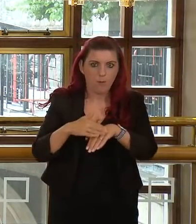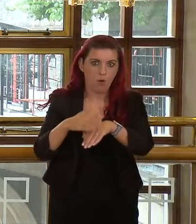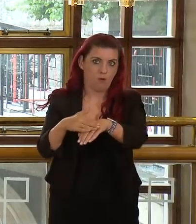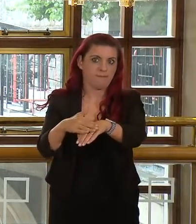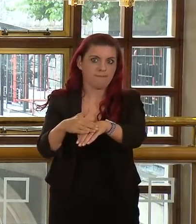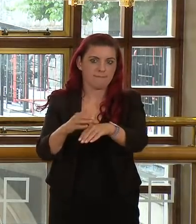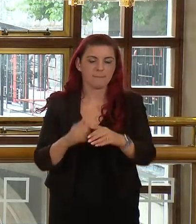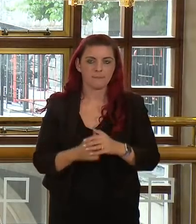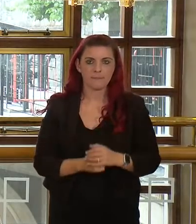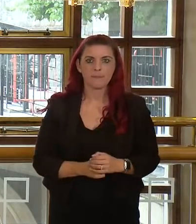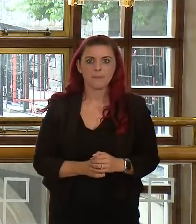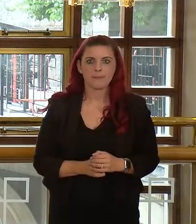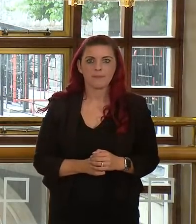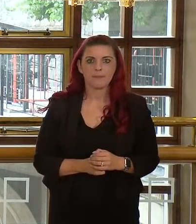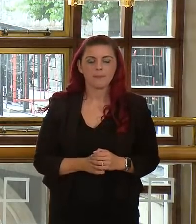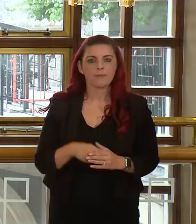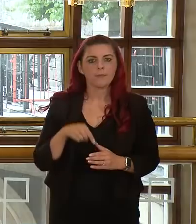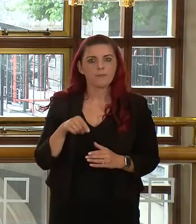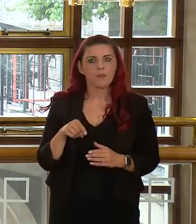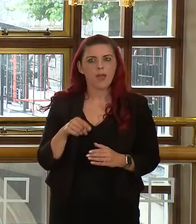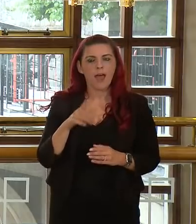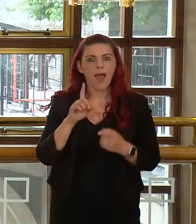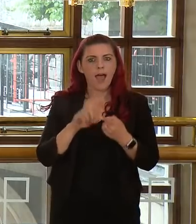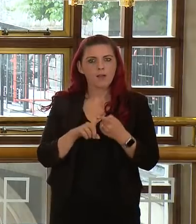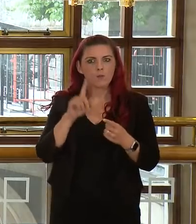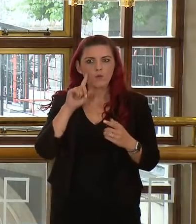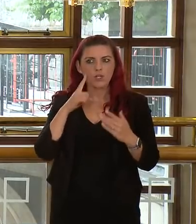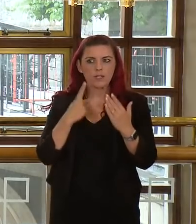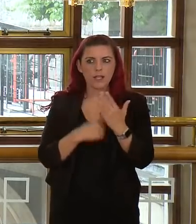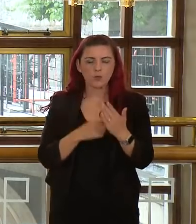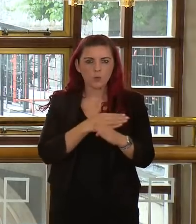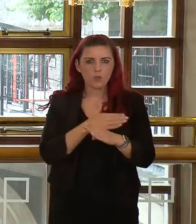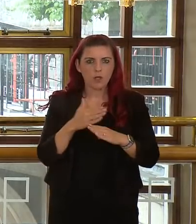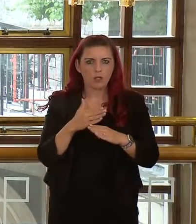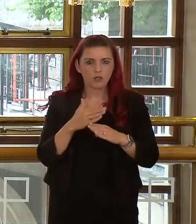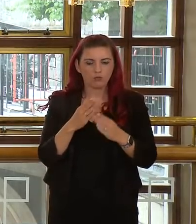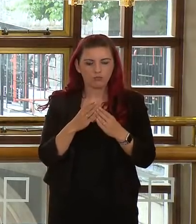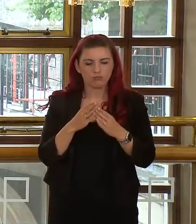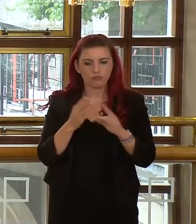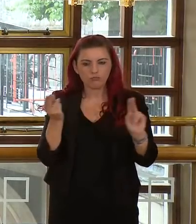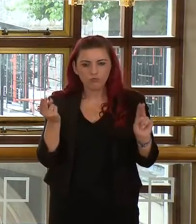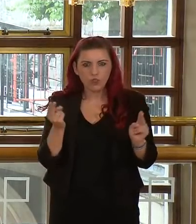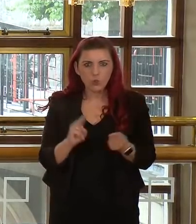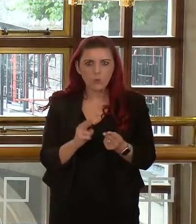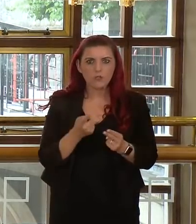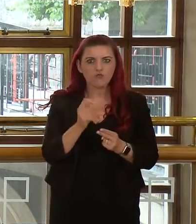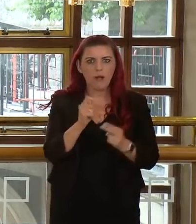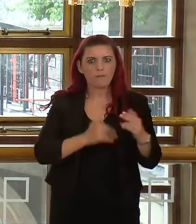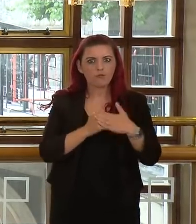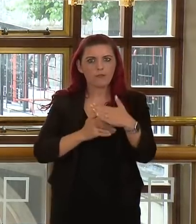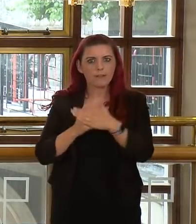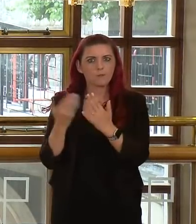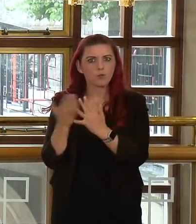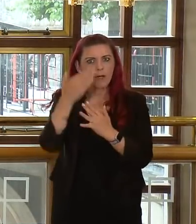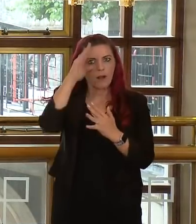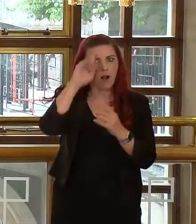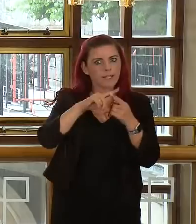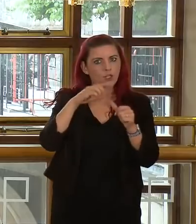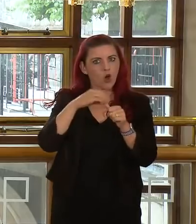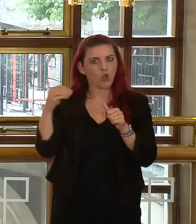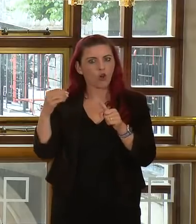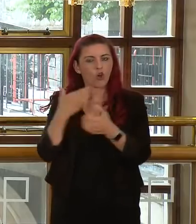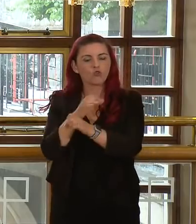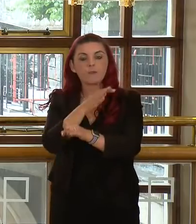reopen. We've also decided to begin easing travel restrictions between Ireland and some other countries from the 9th of